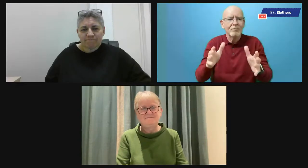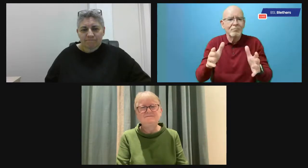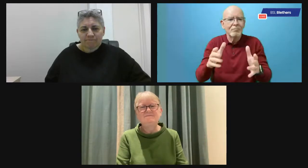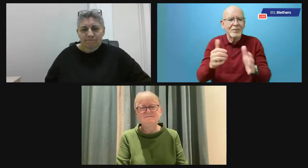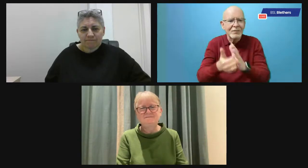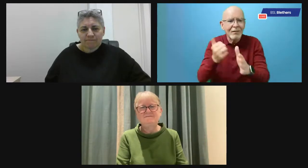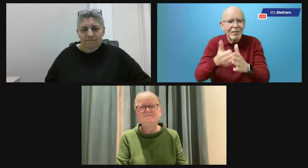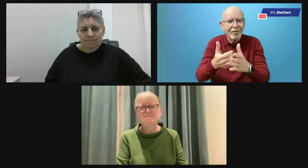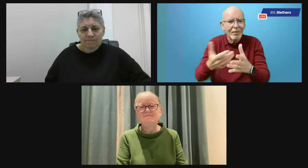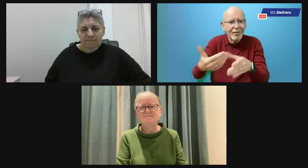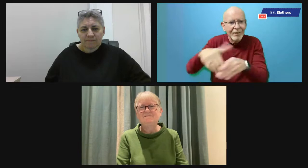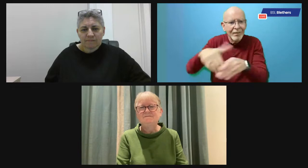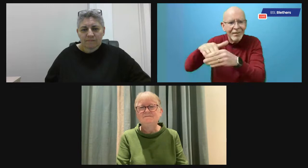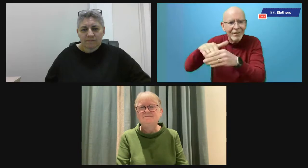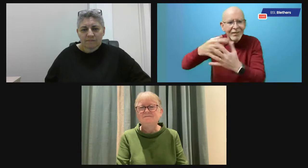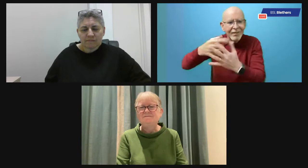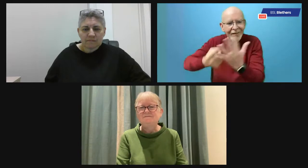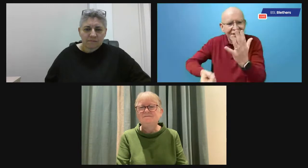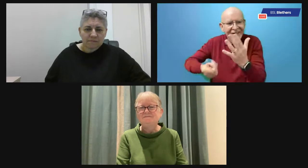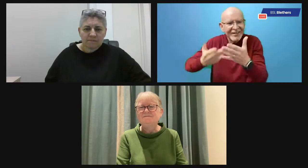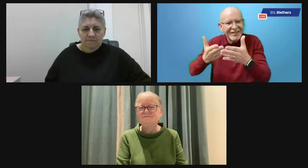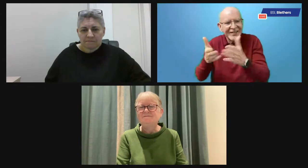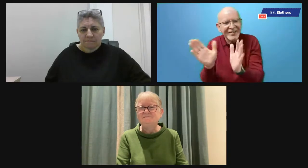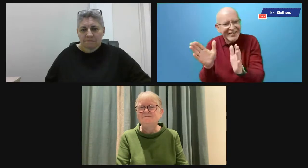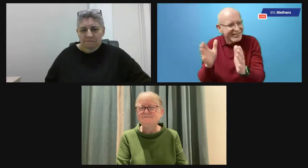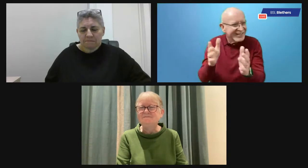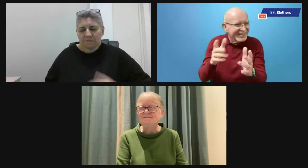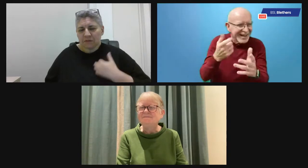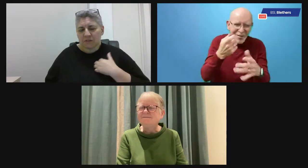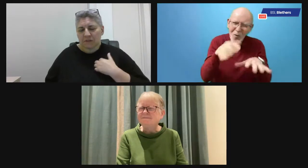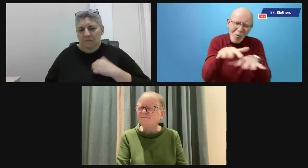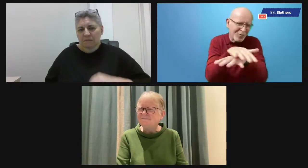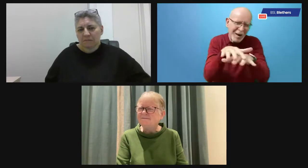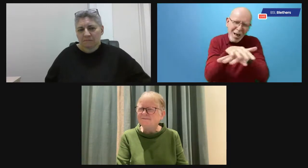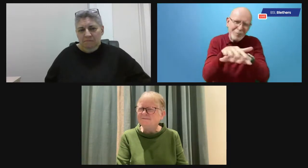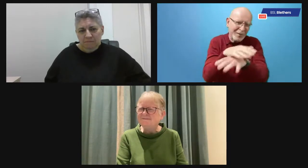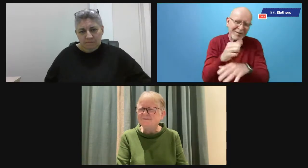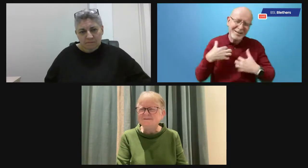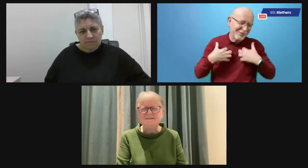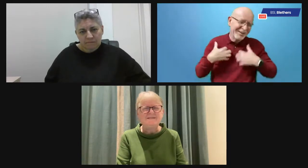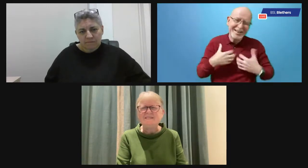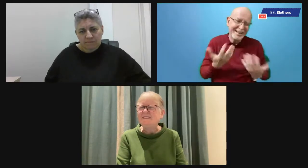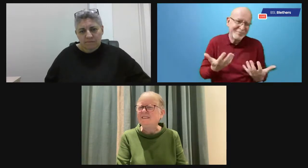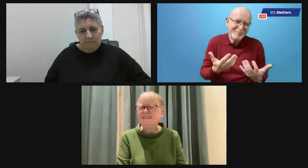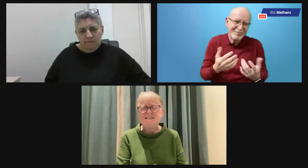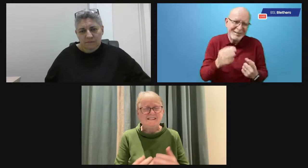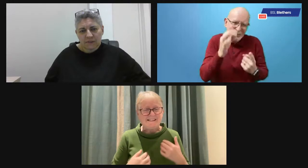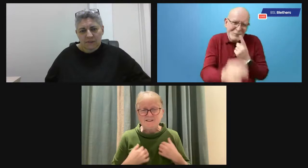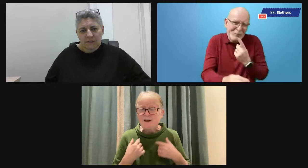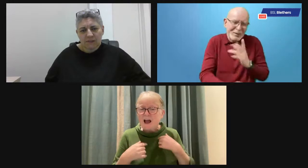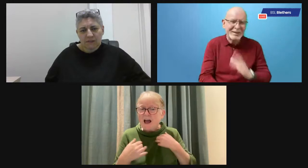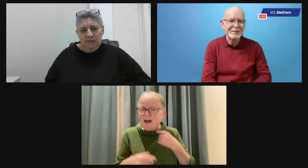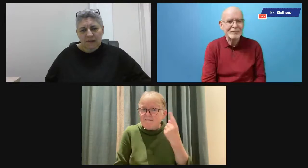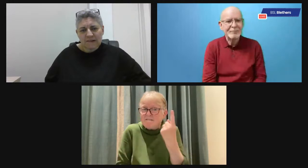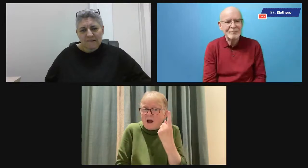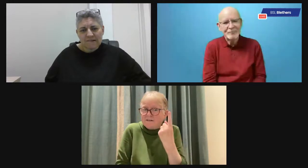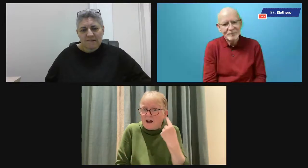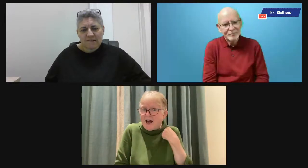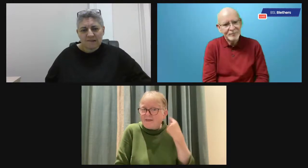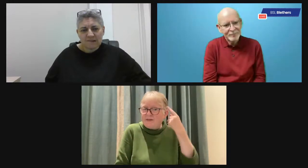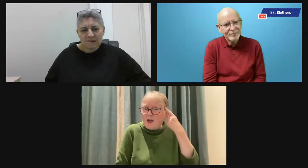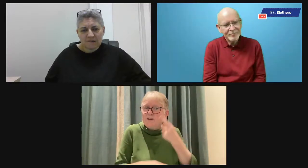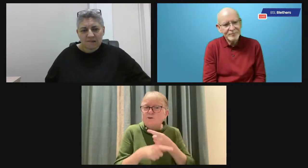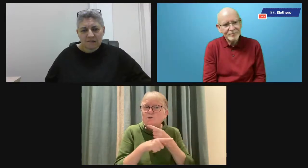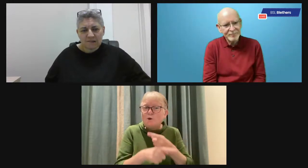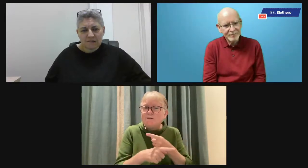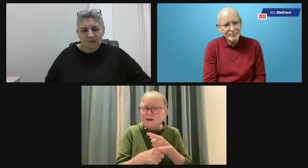your skills so that you pass well, you know, and then you can explore. But I'll be honest with you, each of it's